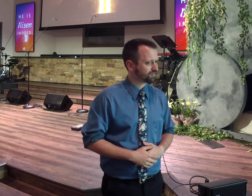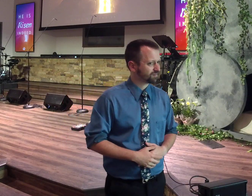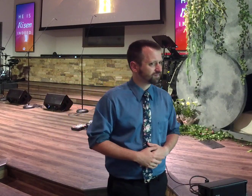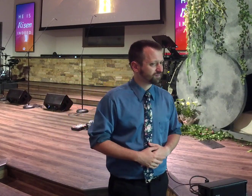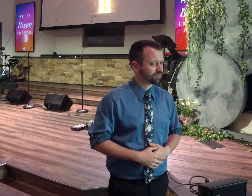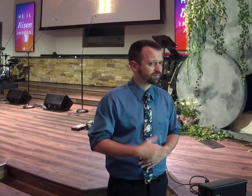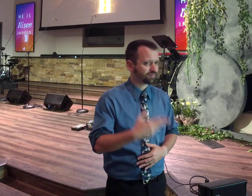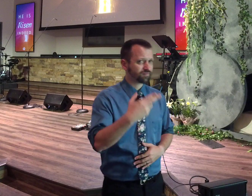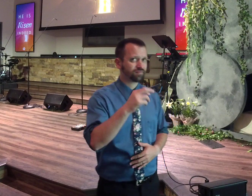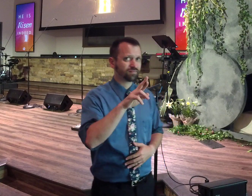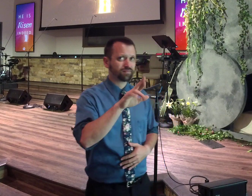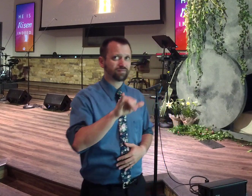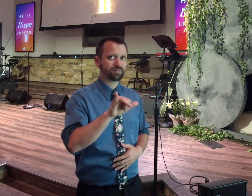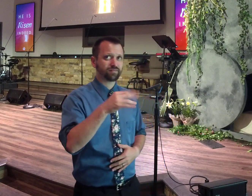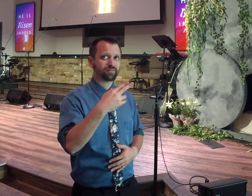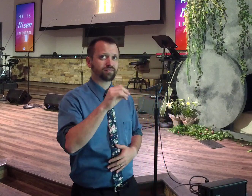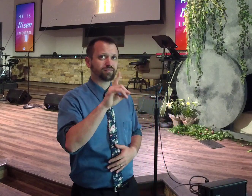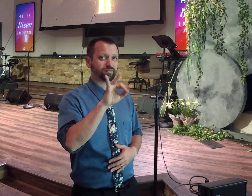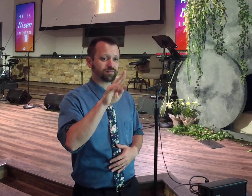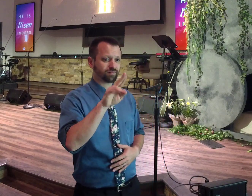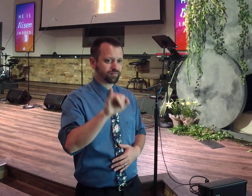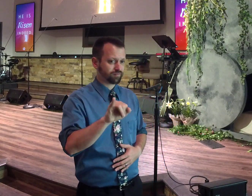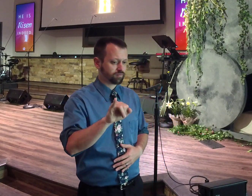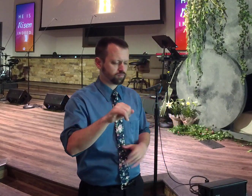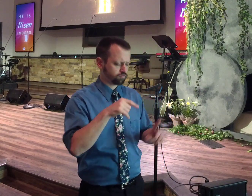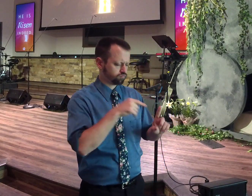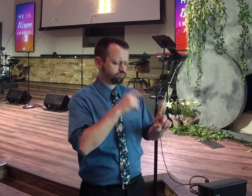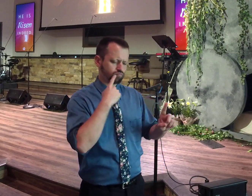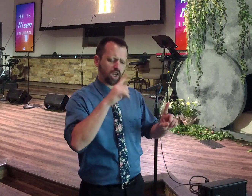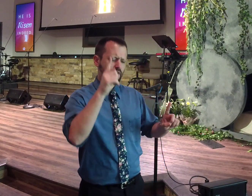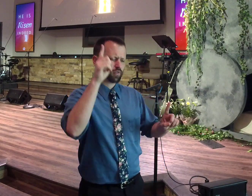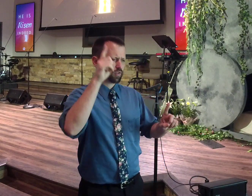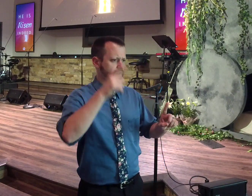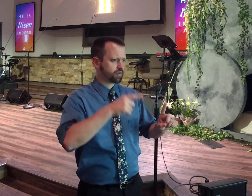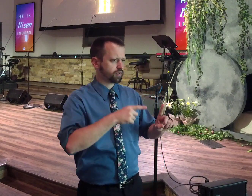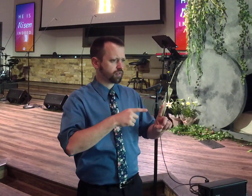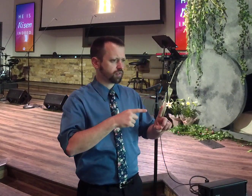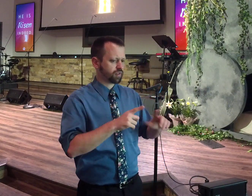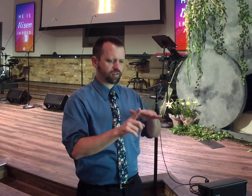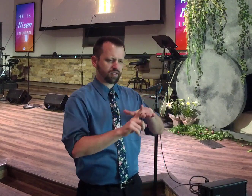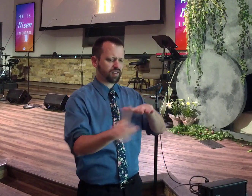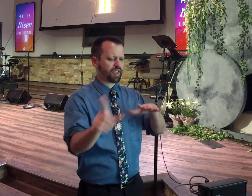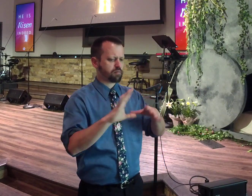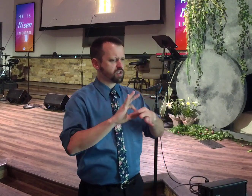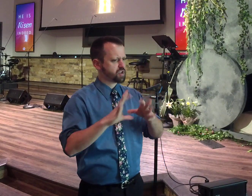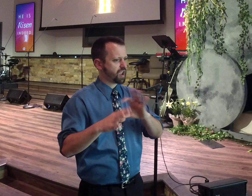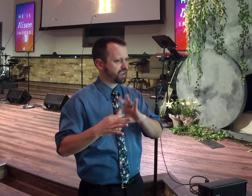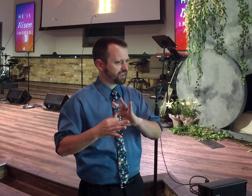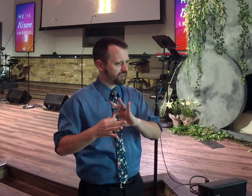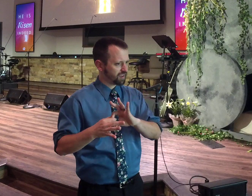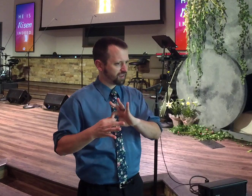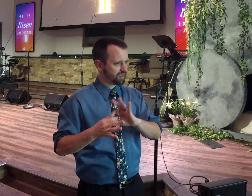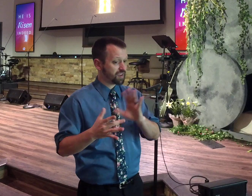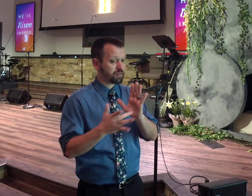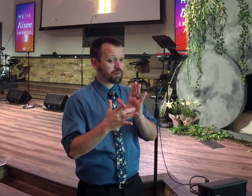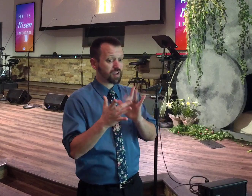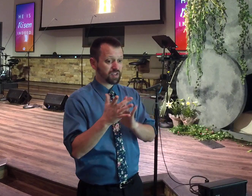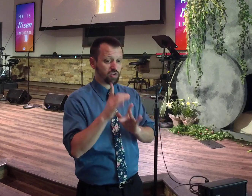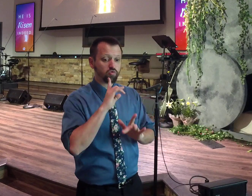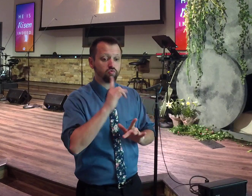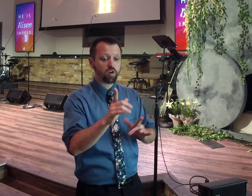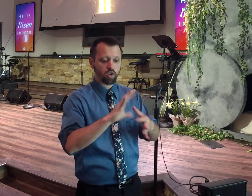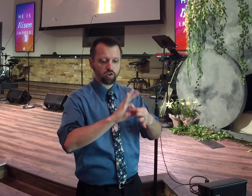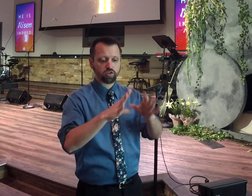Harry Houdini, he was known for great things, like breaking out of chains. But Jesus is the real